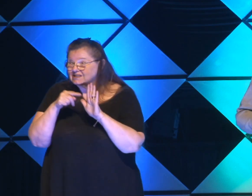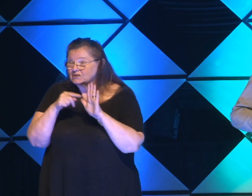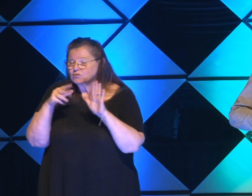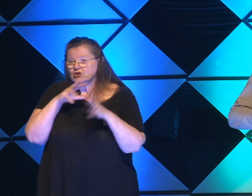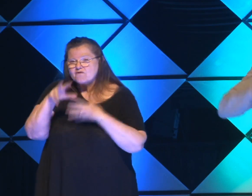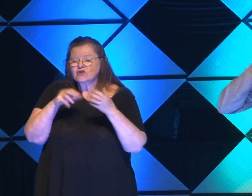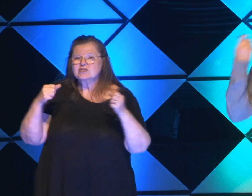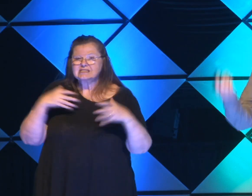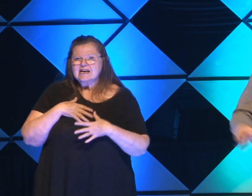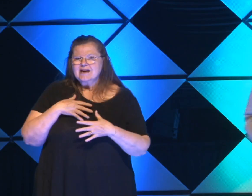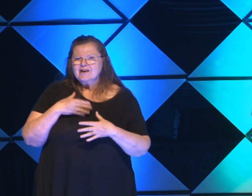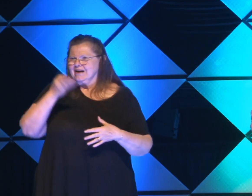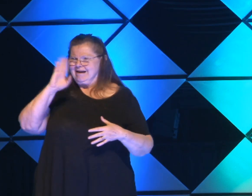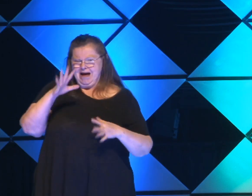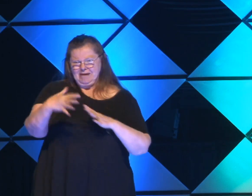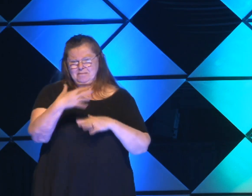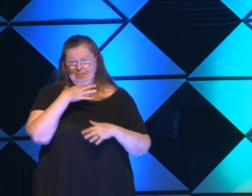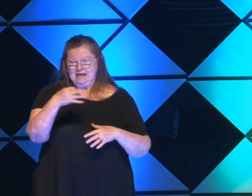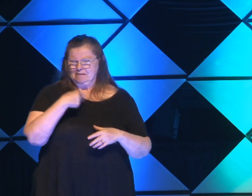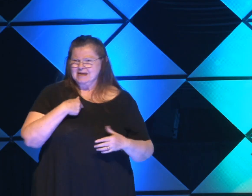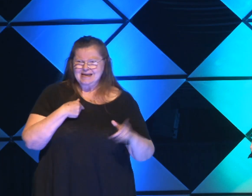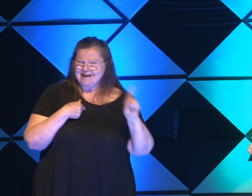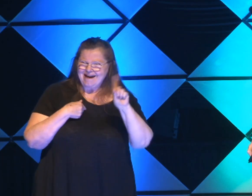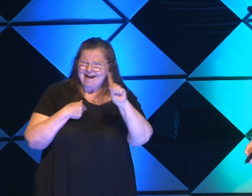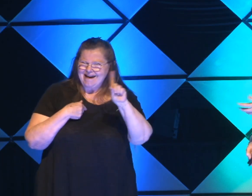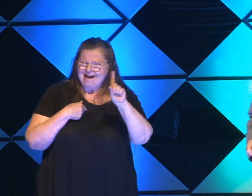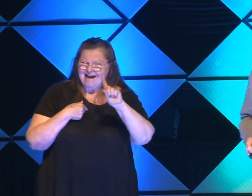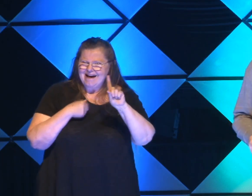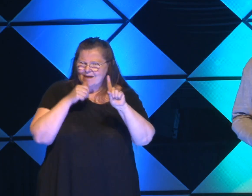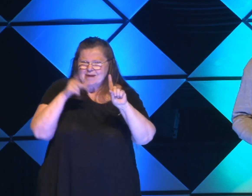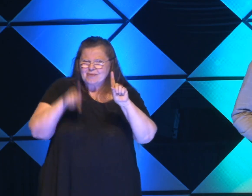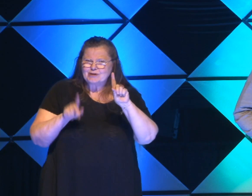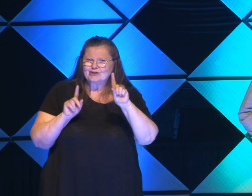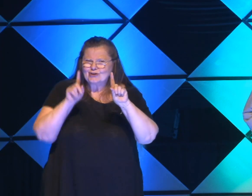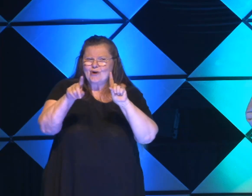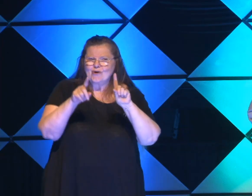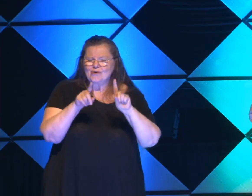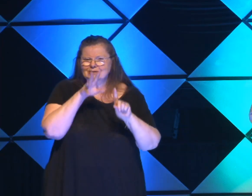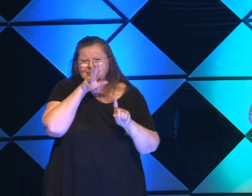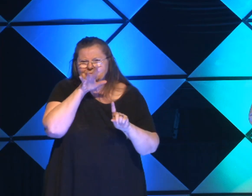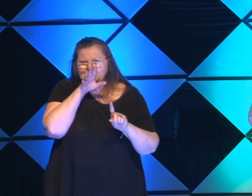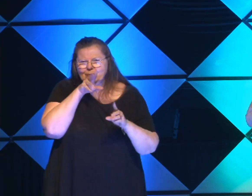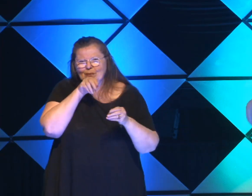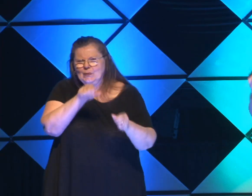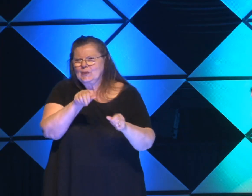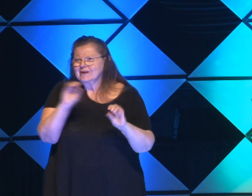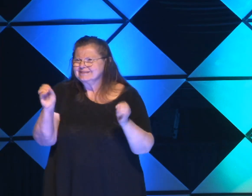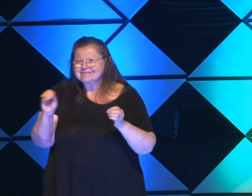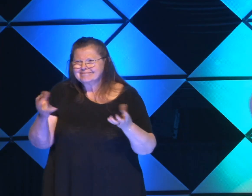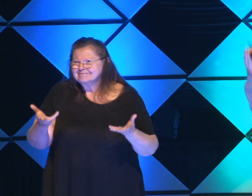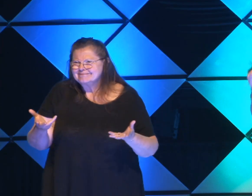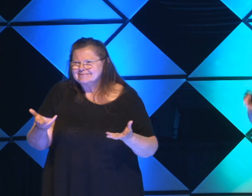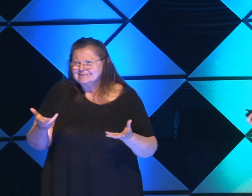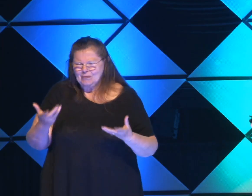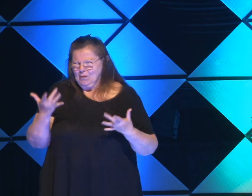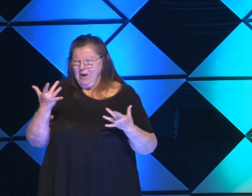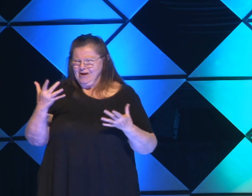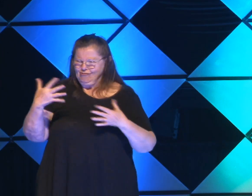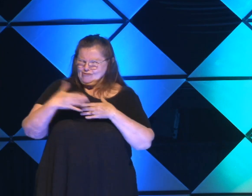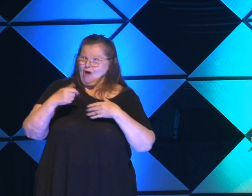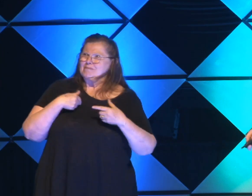says God, you can't choose me. I'm not the person to go. I don't talk real good. So I can't do this. What are you doing